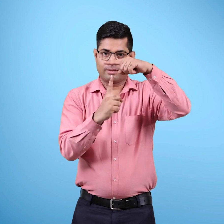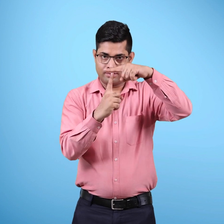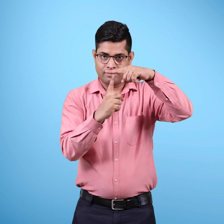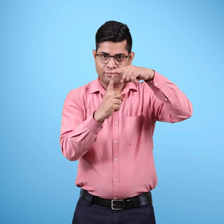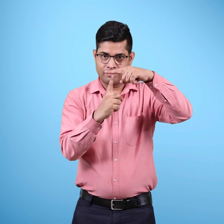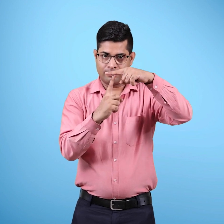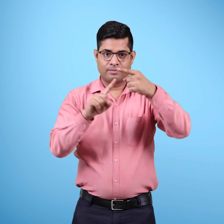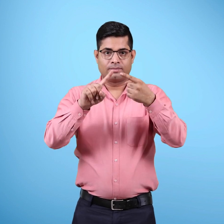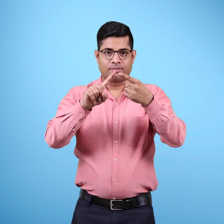Stem.